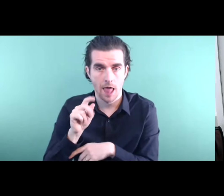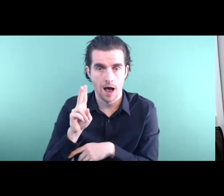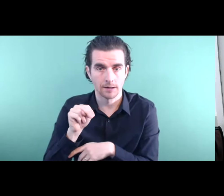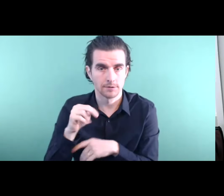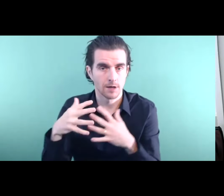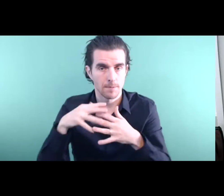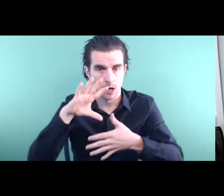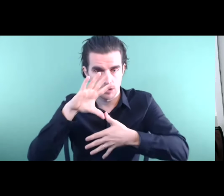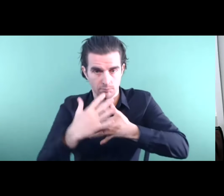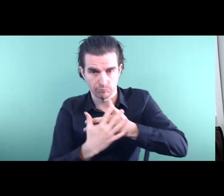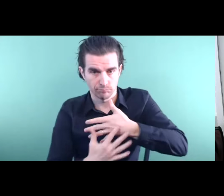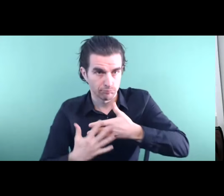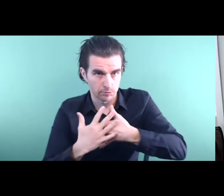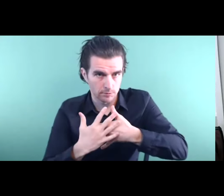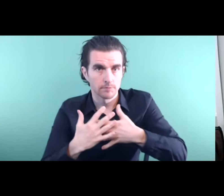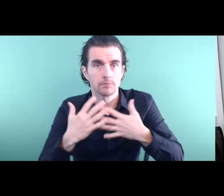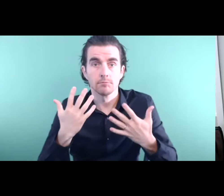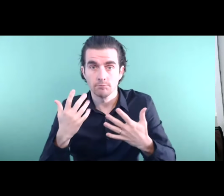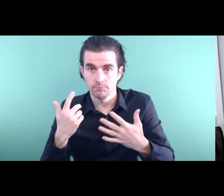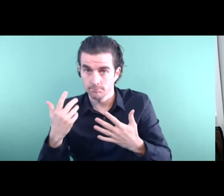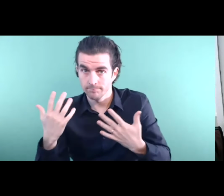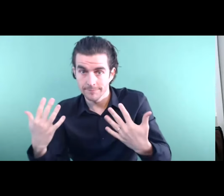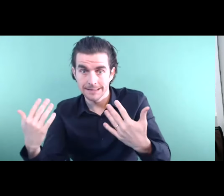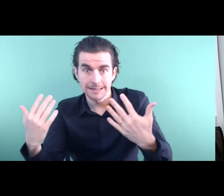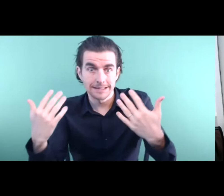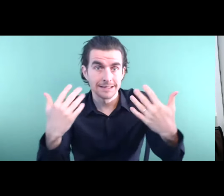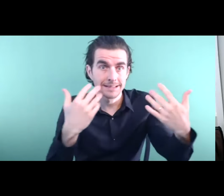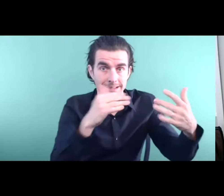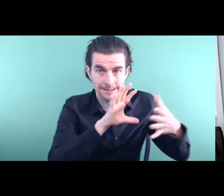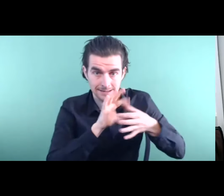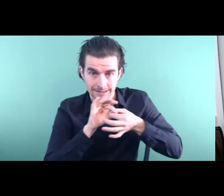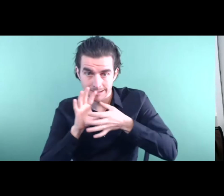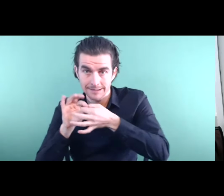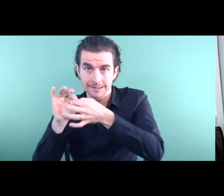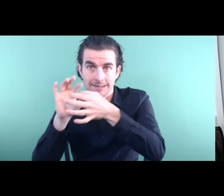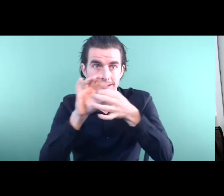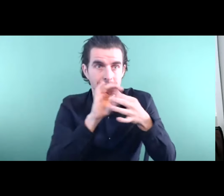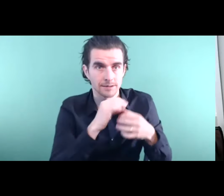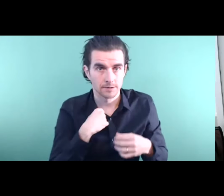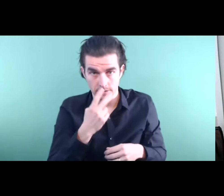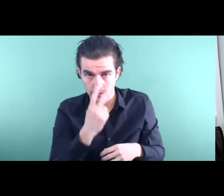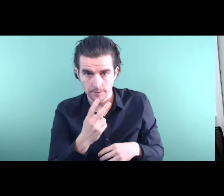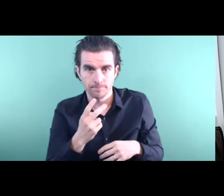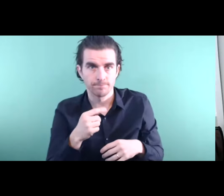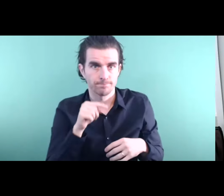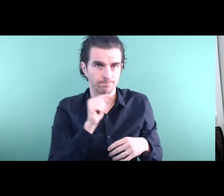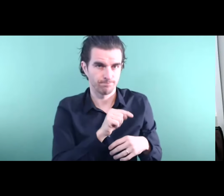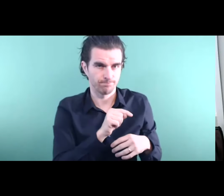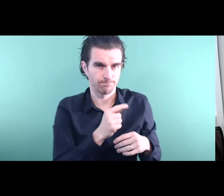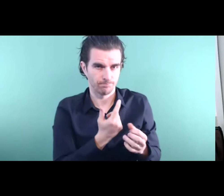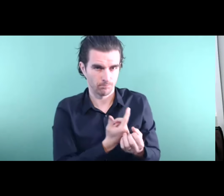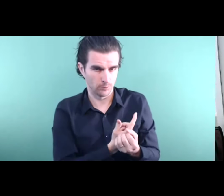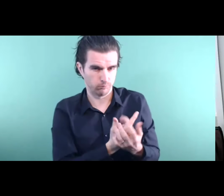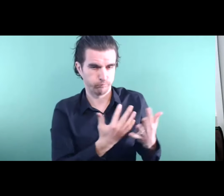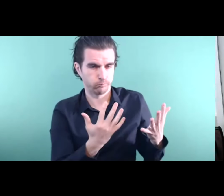extrapolate findings that are broadly applicable. We are still looking at very concrete